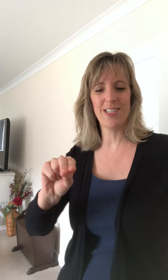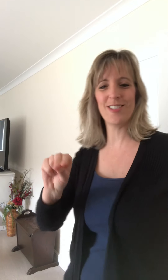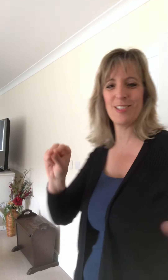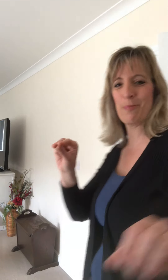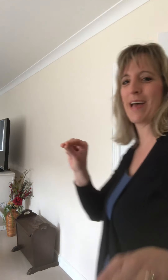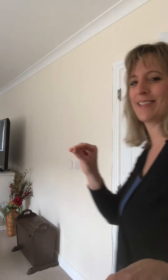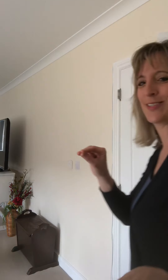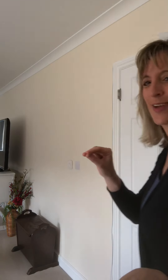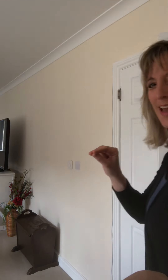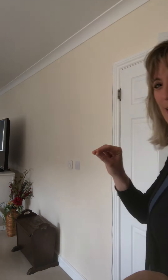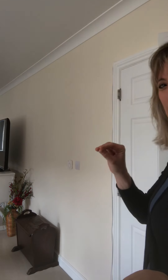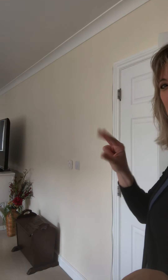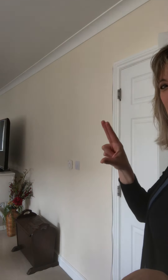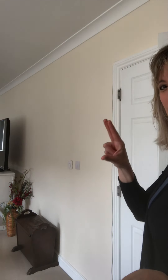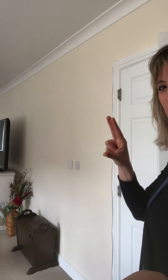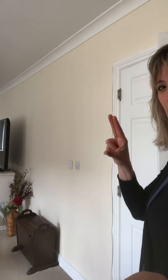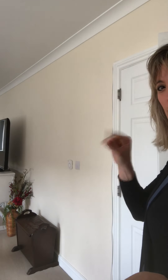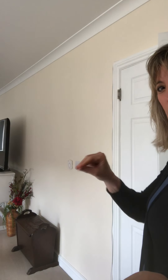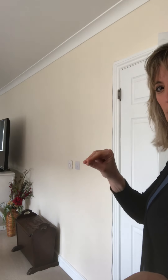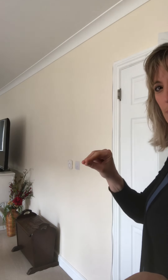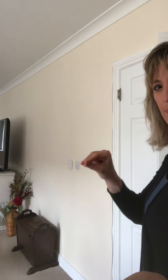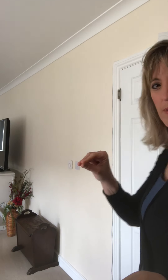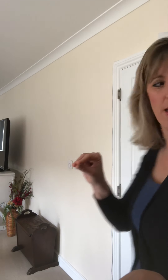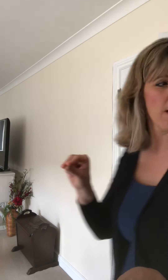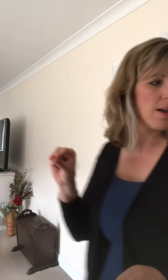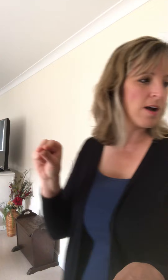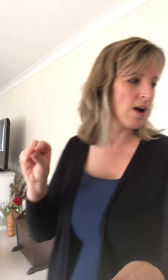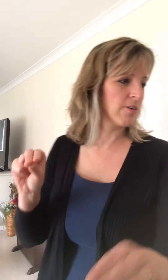just depends, okay, on what you're doing. So no. All right,